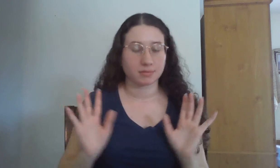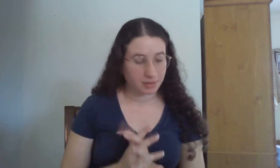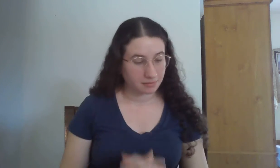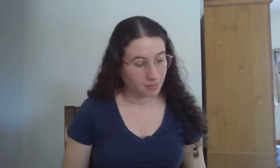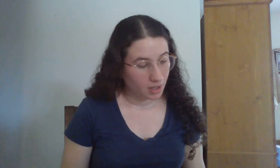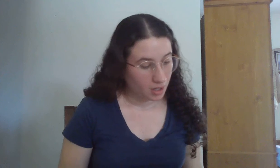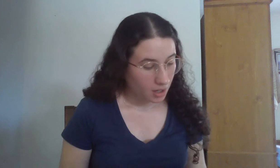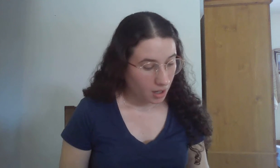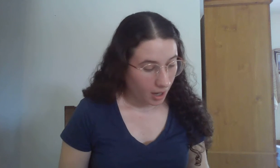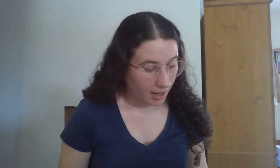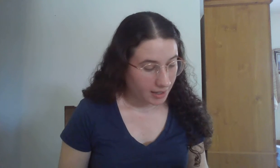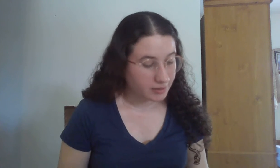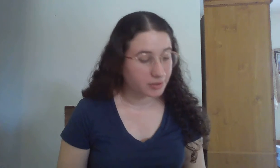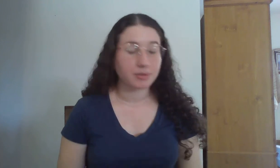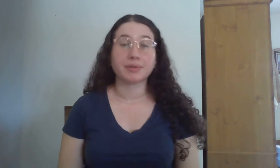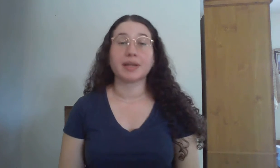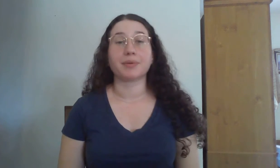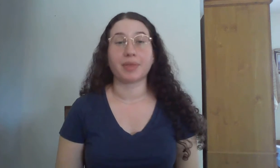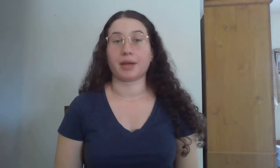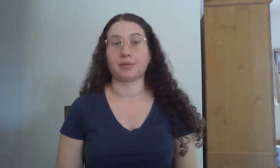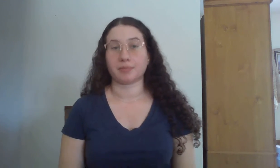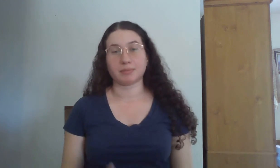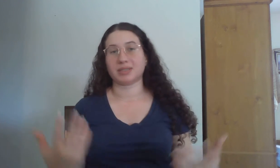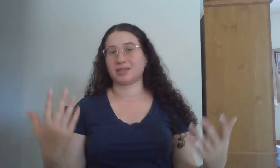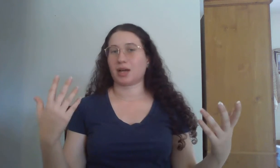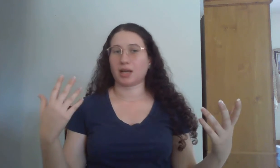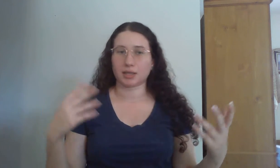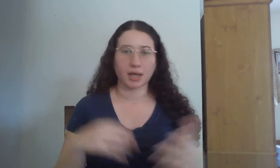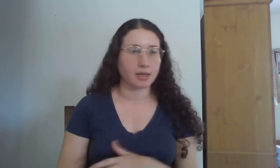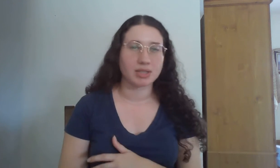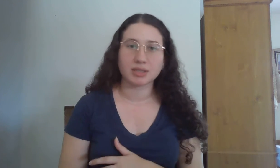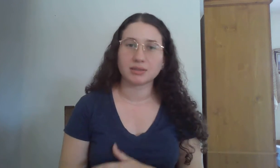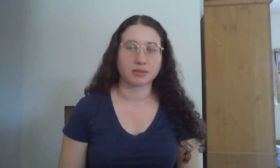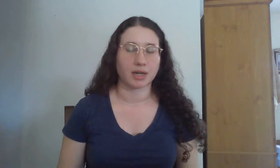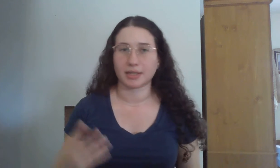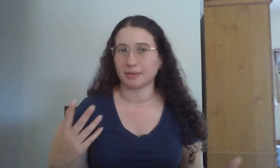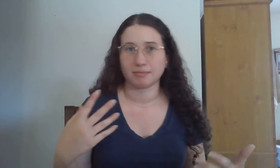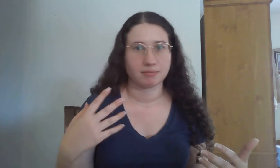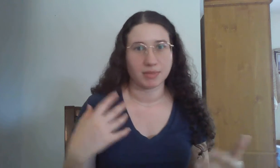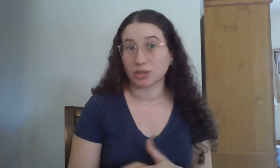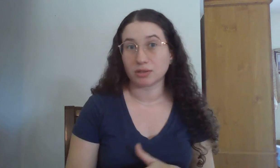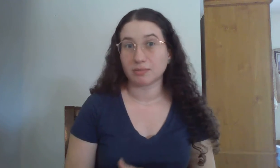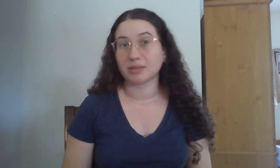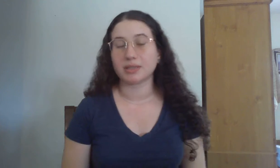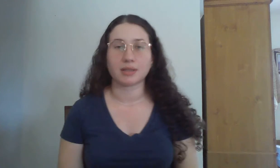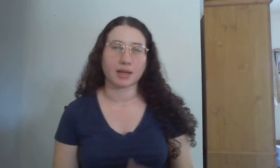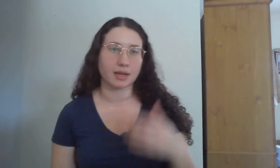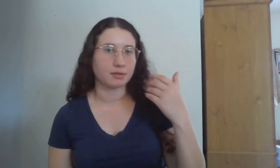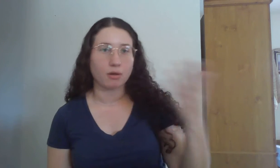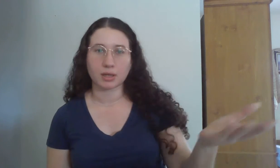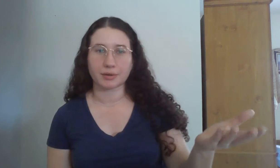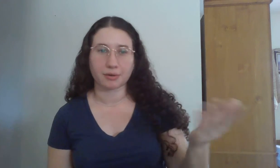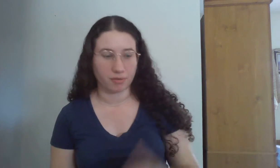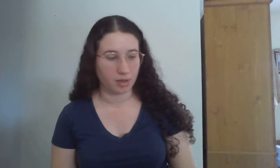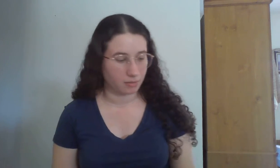Right? I enter letter there, right? Meaning I came in or I entered a building and I saw the letter over there,